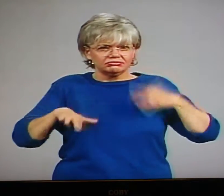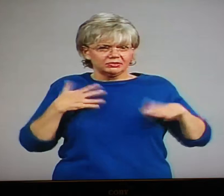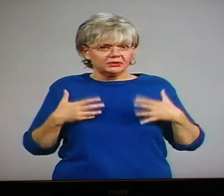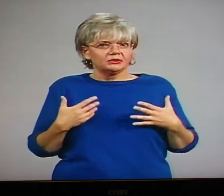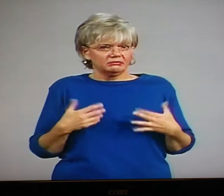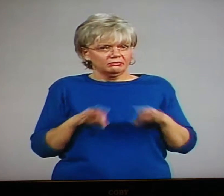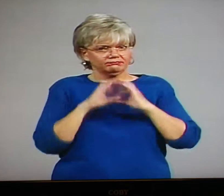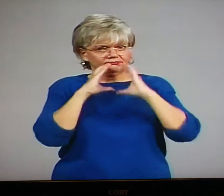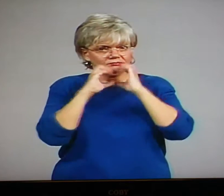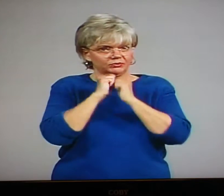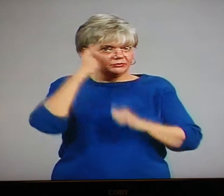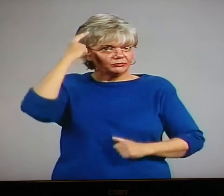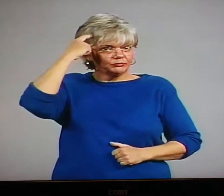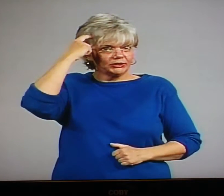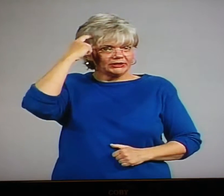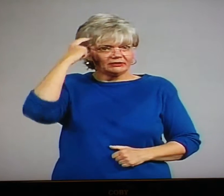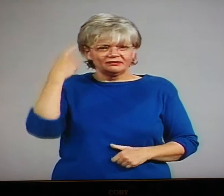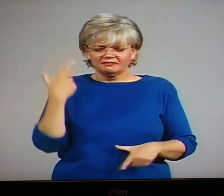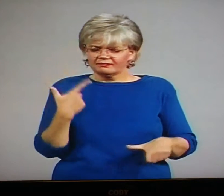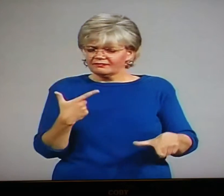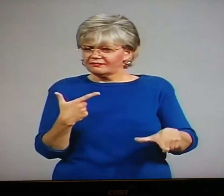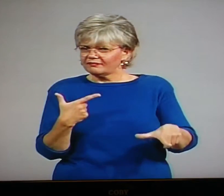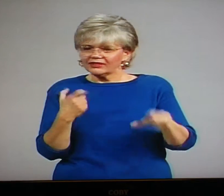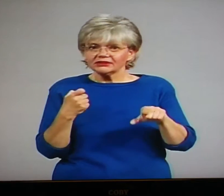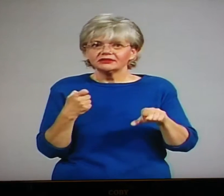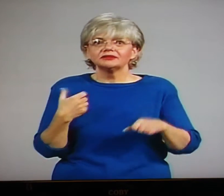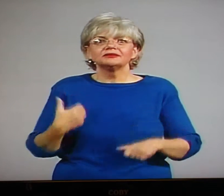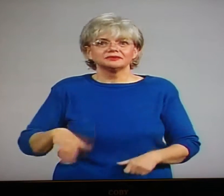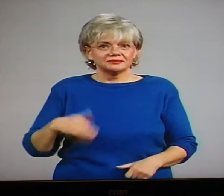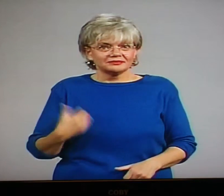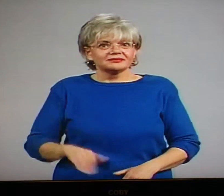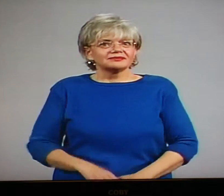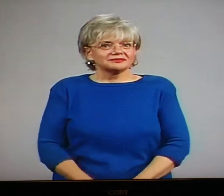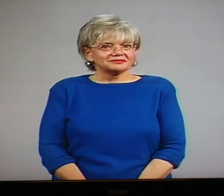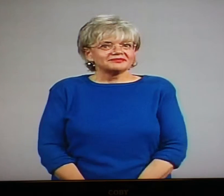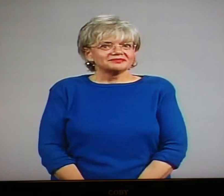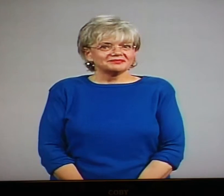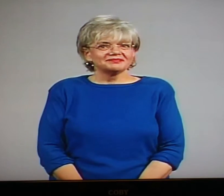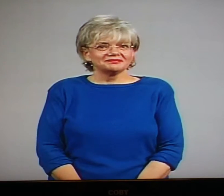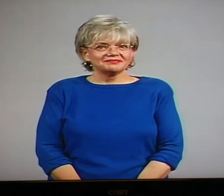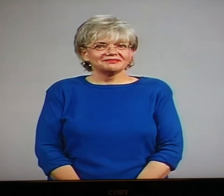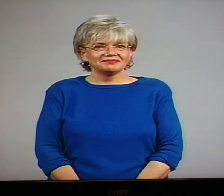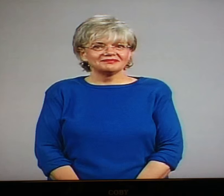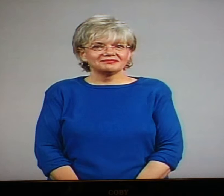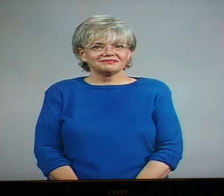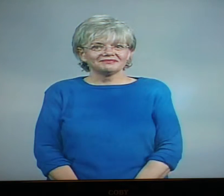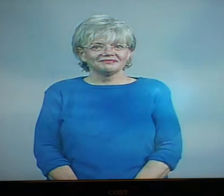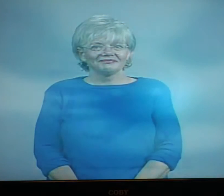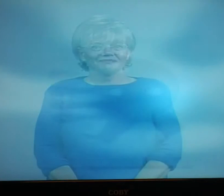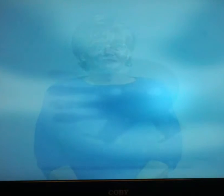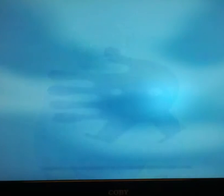quick. It's a very quick communication process with your brain. It's very interesting.